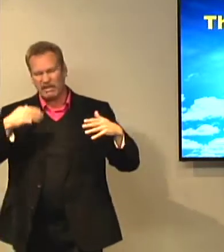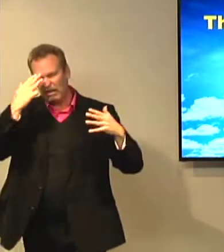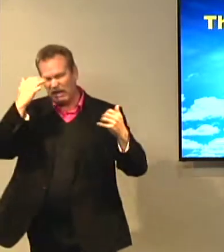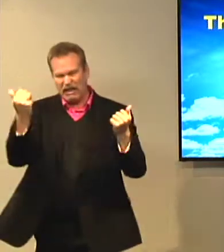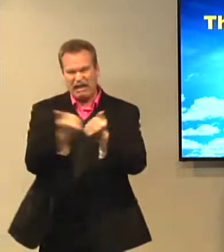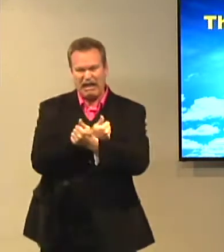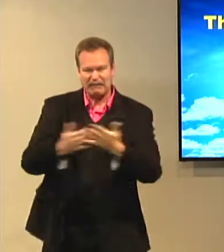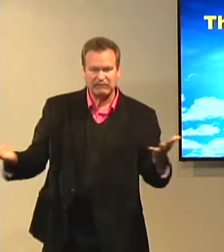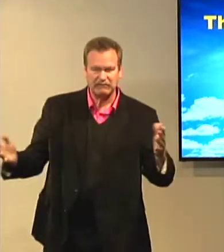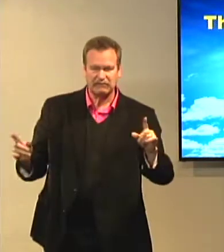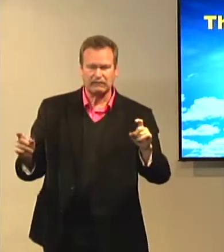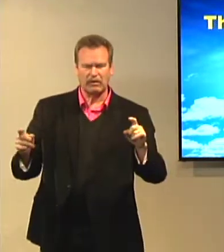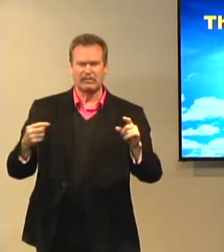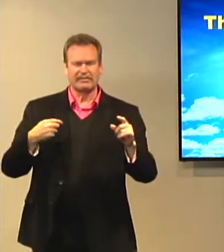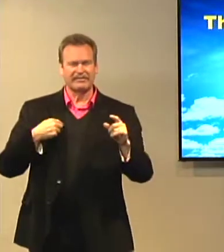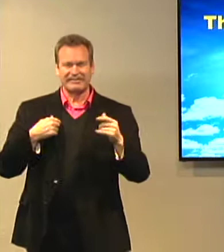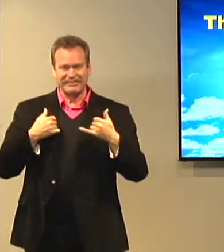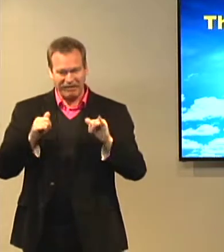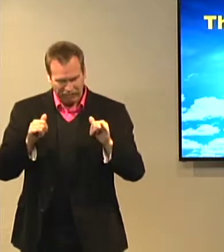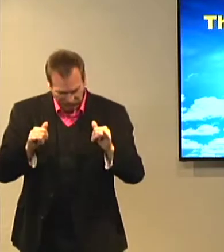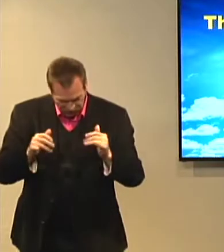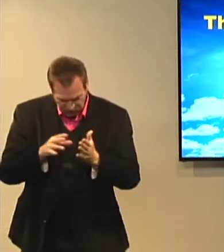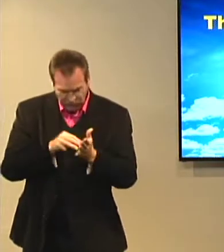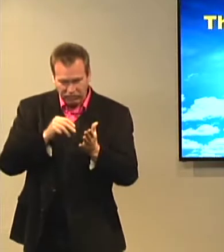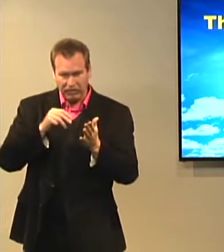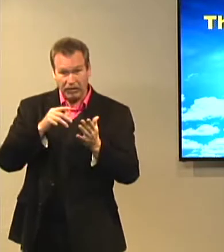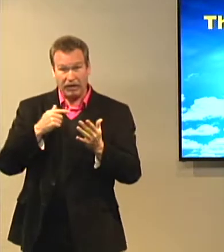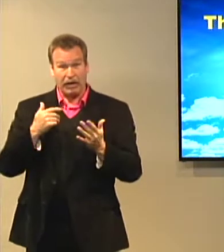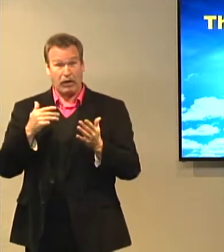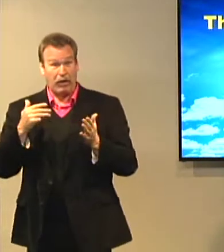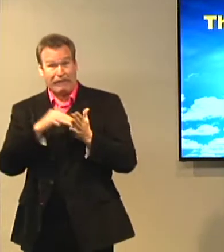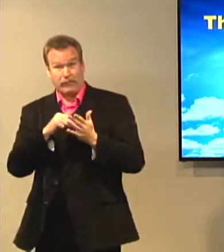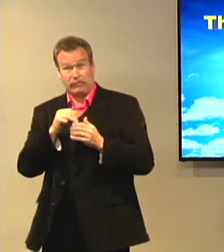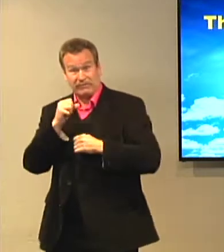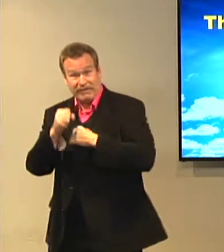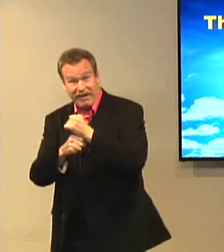can just take a step back. I know everything. No, I'm still learning every day.